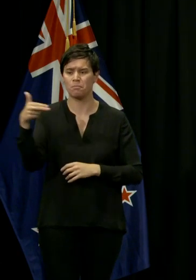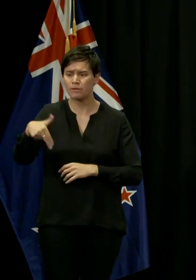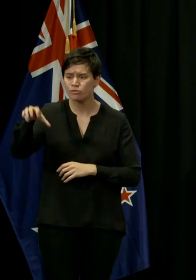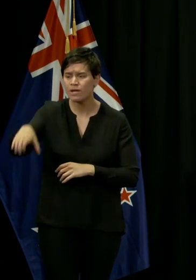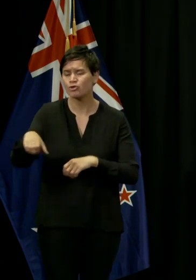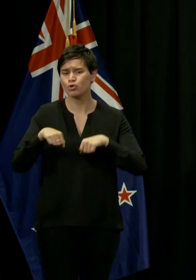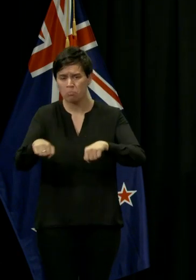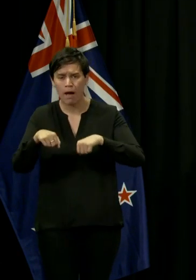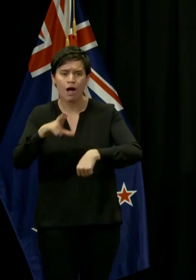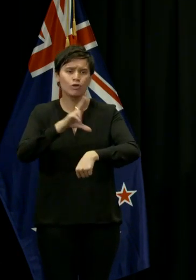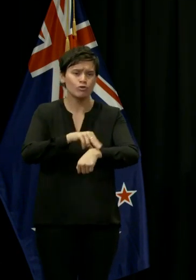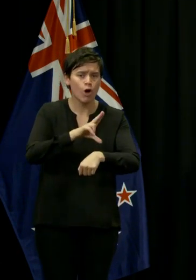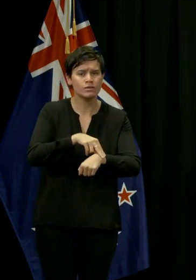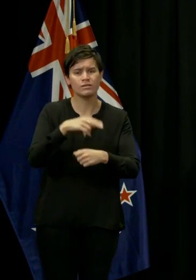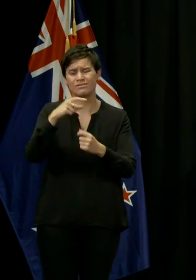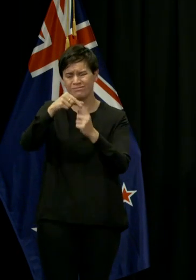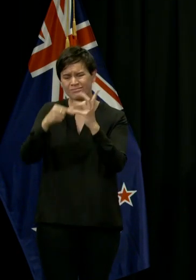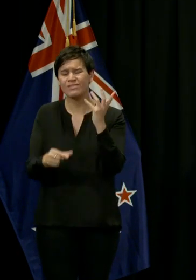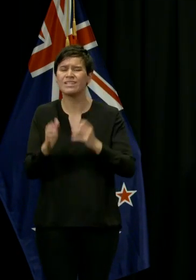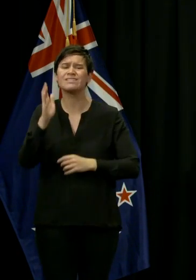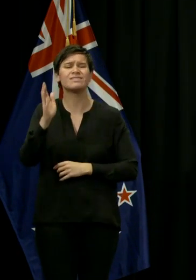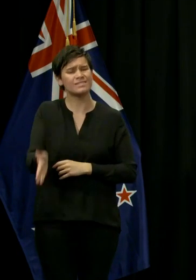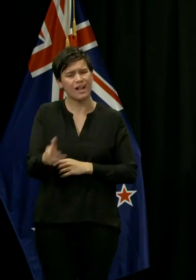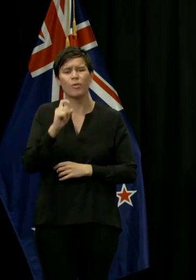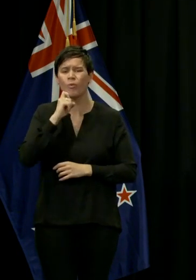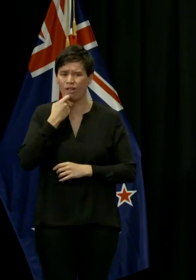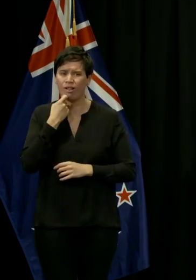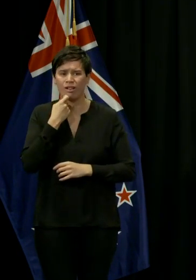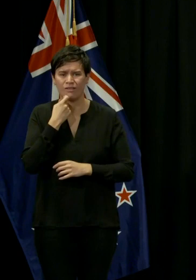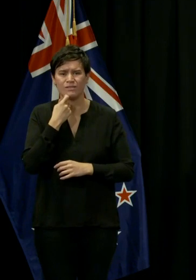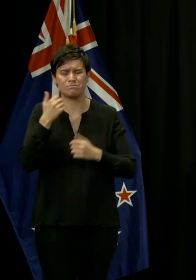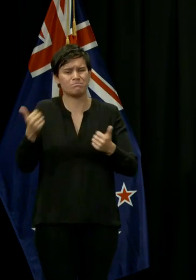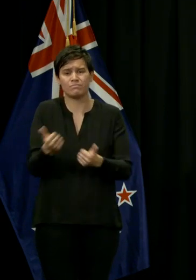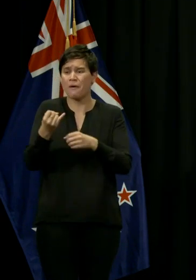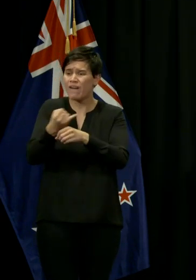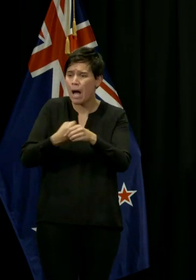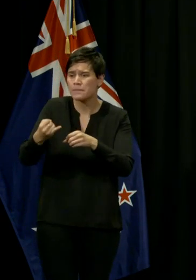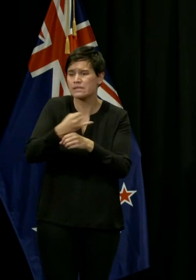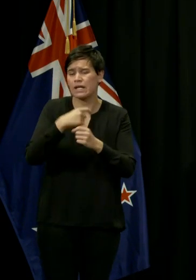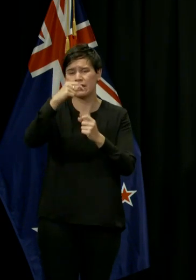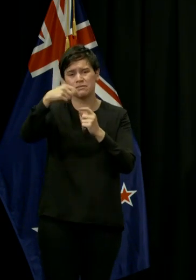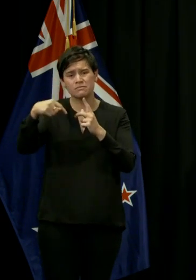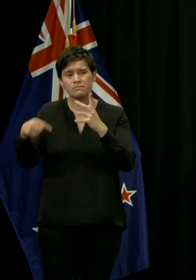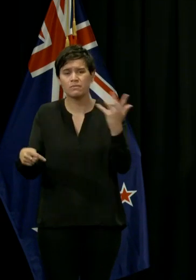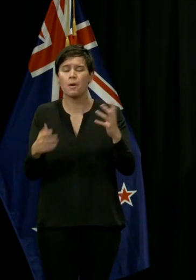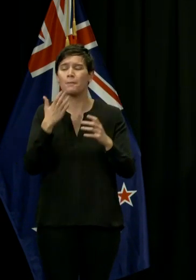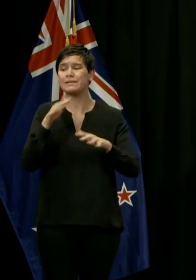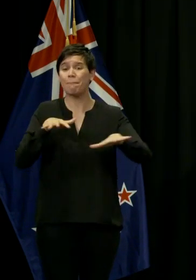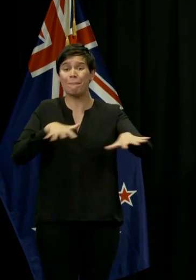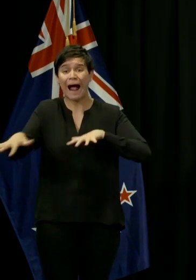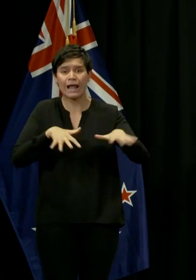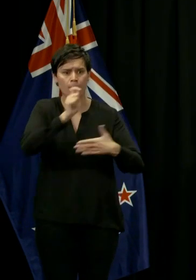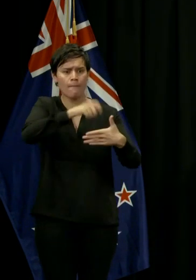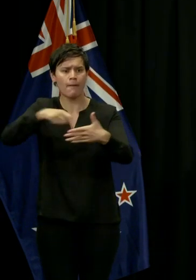as long as we are in level 4. Supermarkets, doctors, your pharmaceutical products. Do not panic buy.